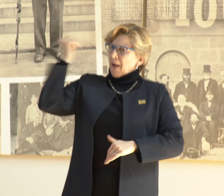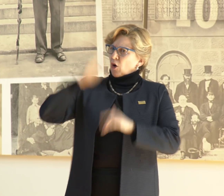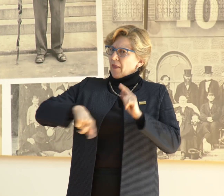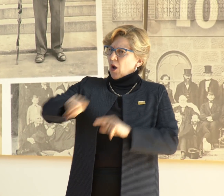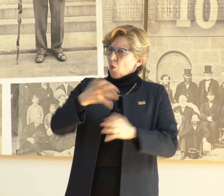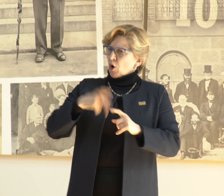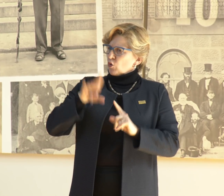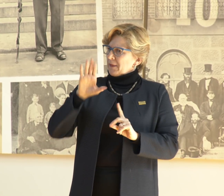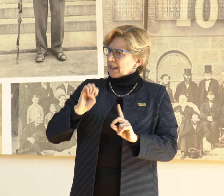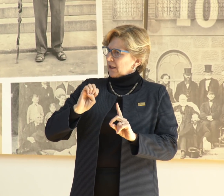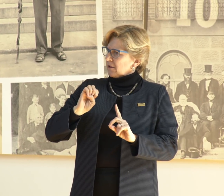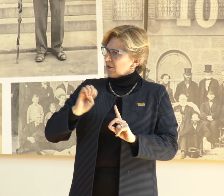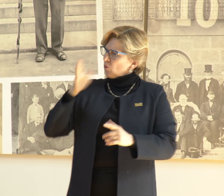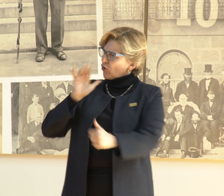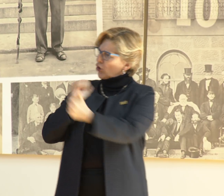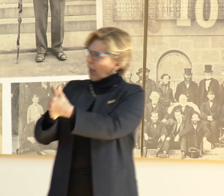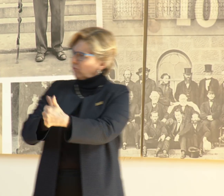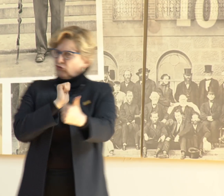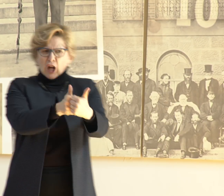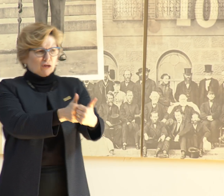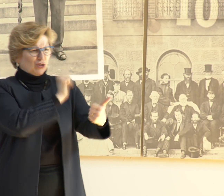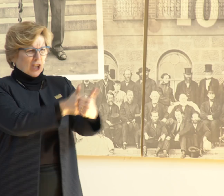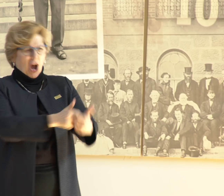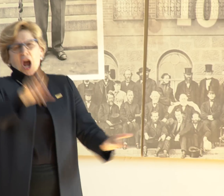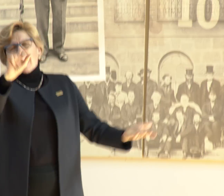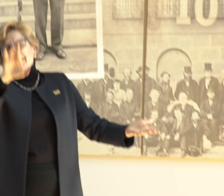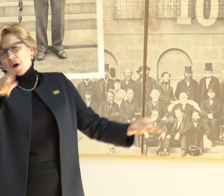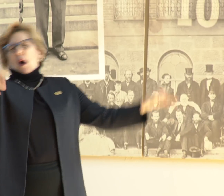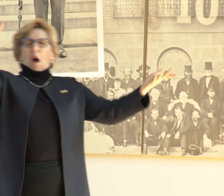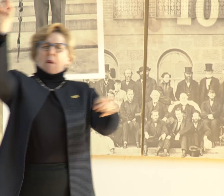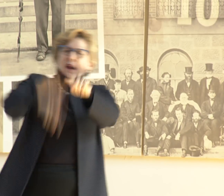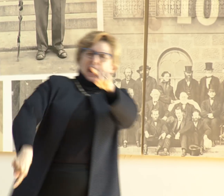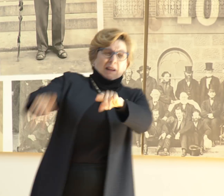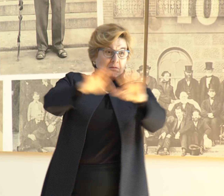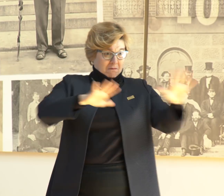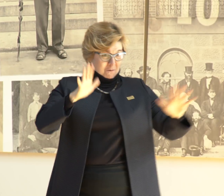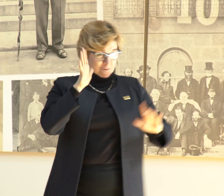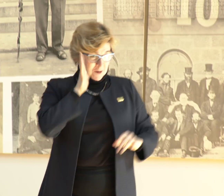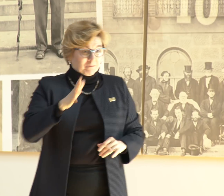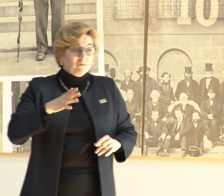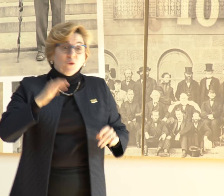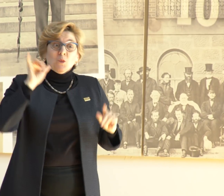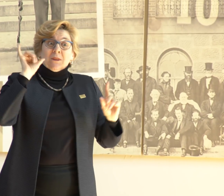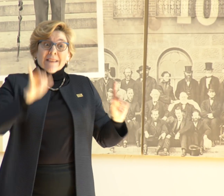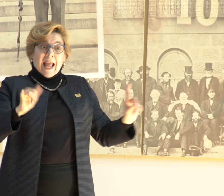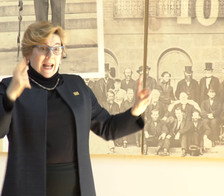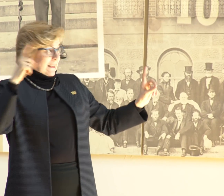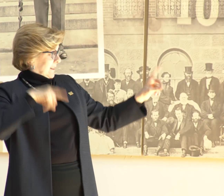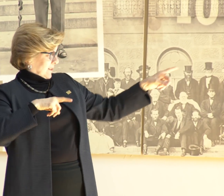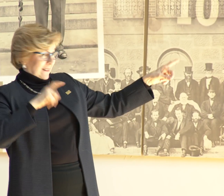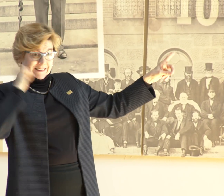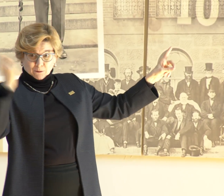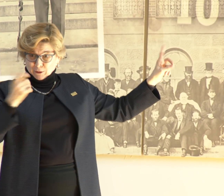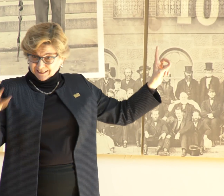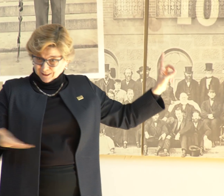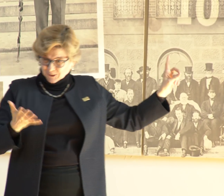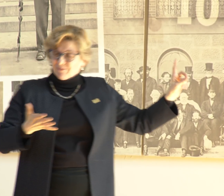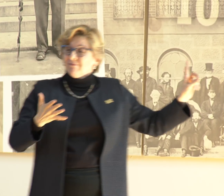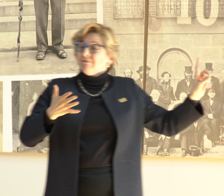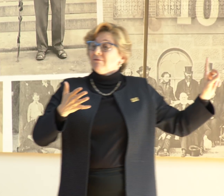Students here at Gallaudet have a long history of forcing each other to be better than they could have been otherwise. And